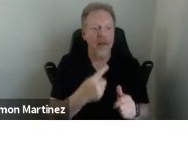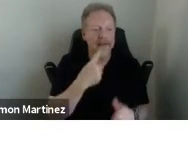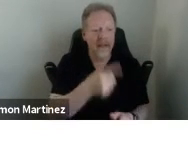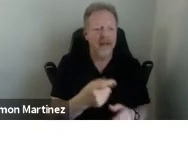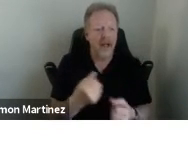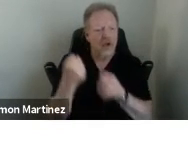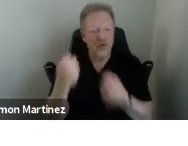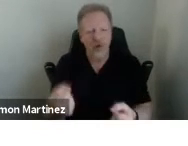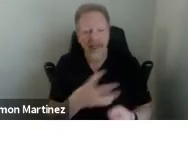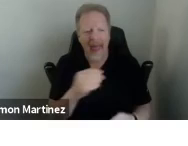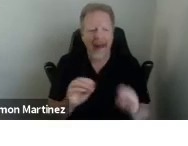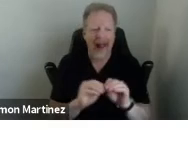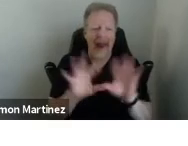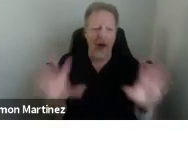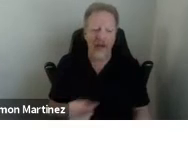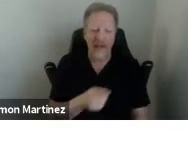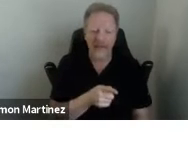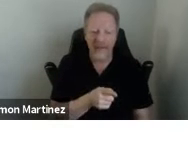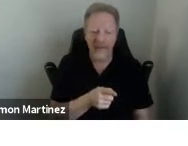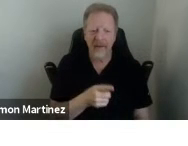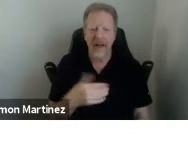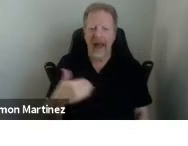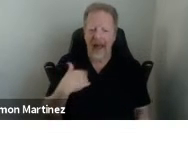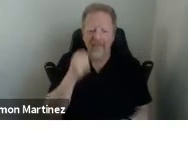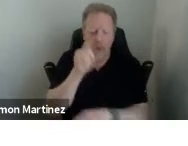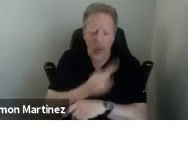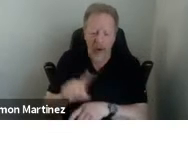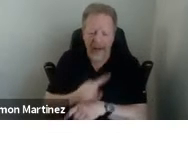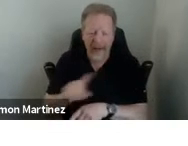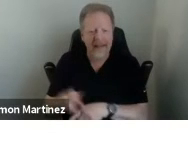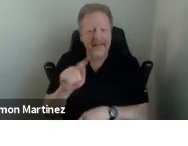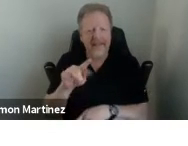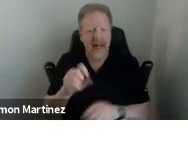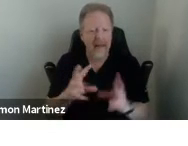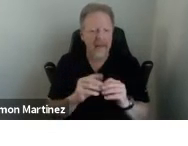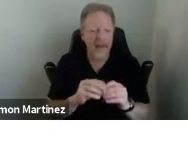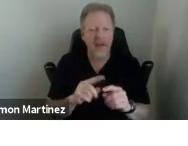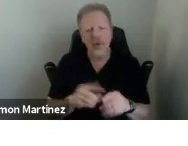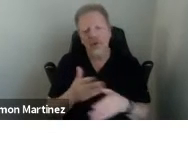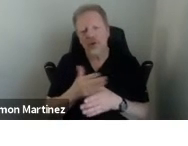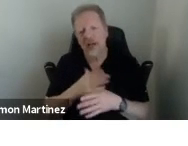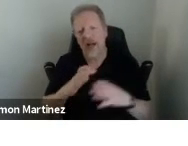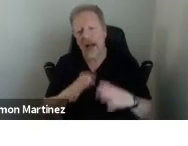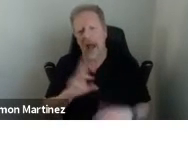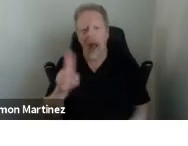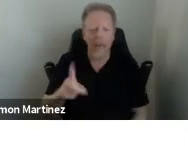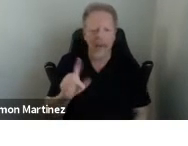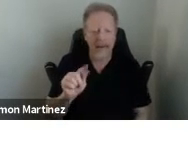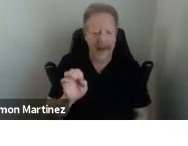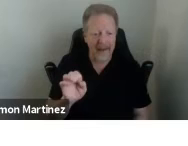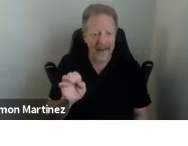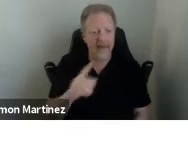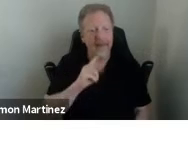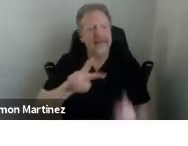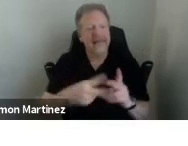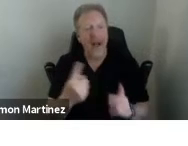and clarity. Look, held weekly status meetings to share client updates. And the second one is the